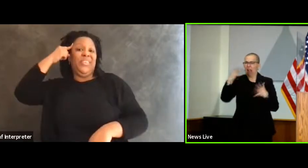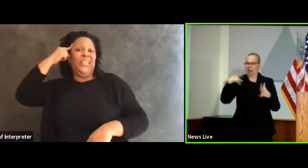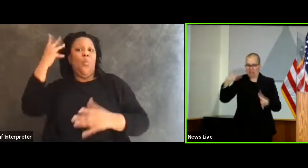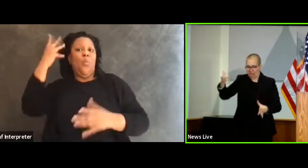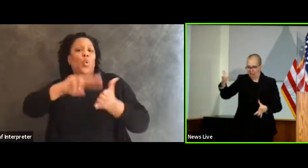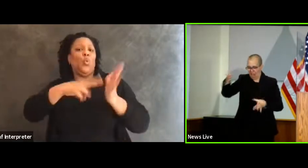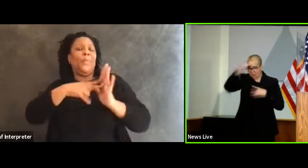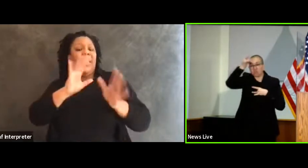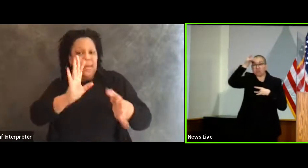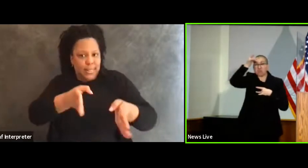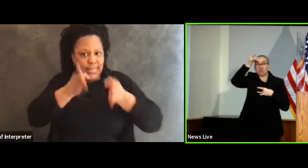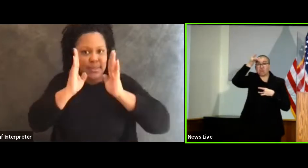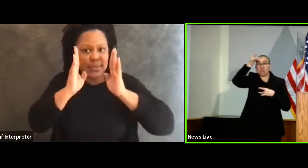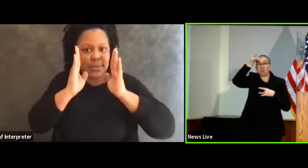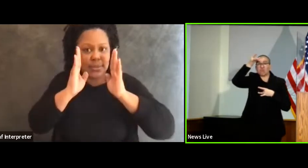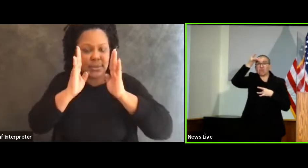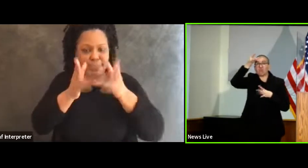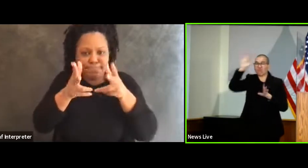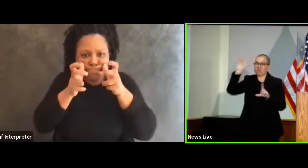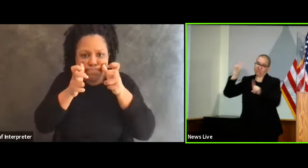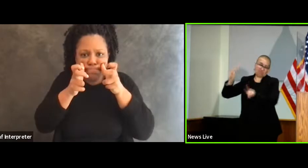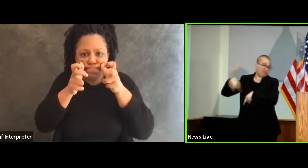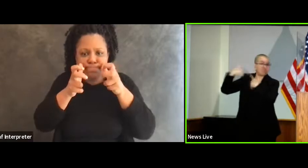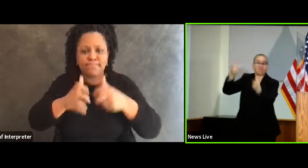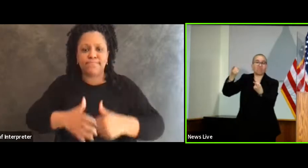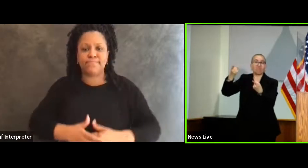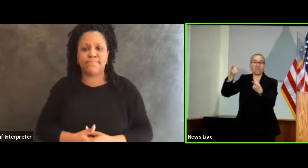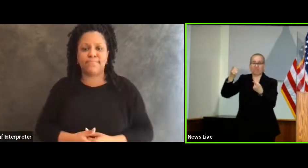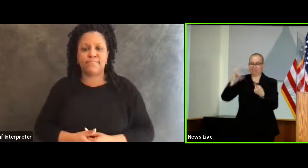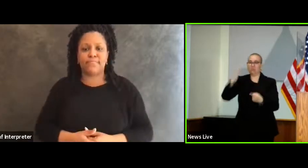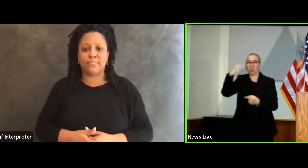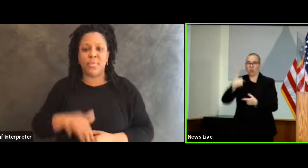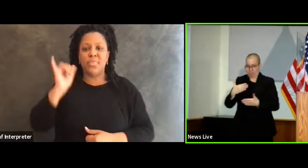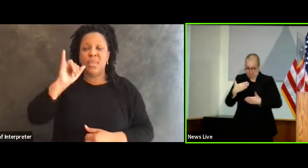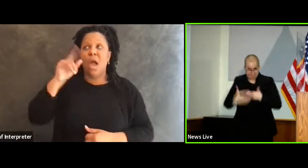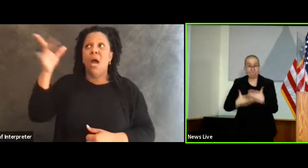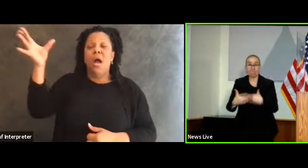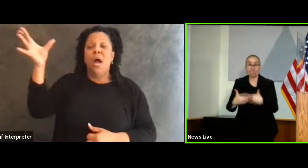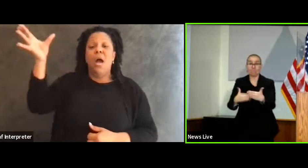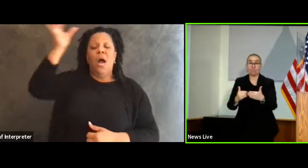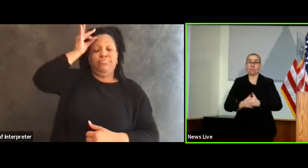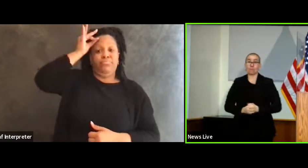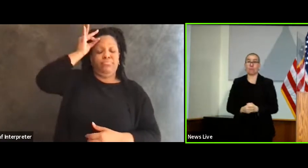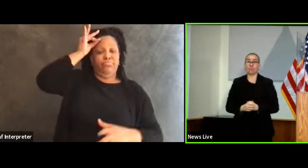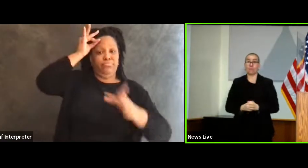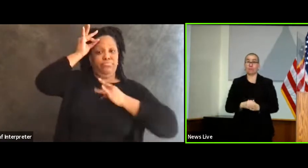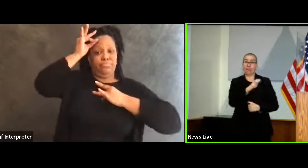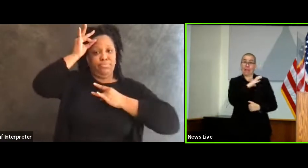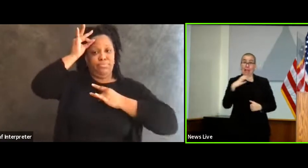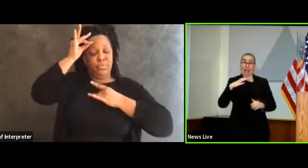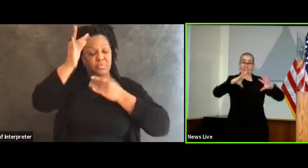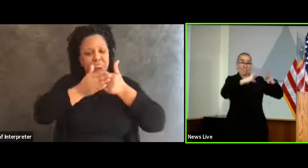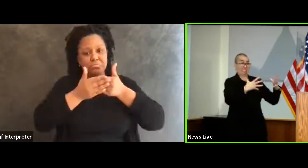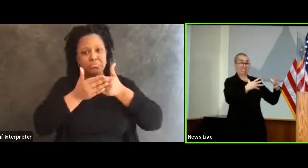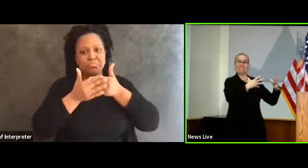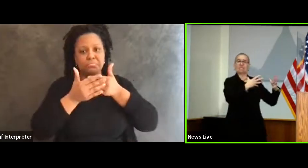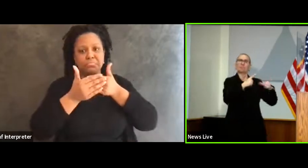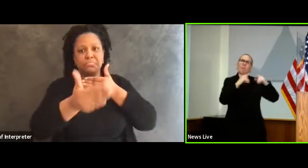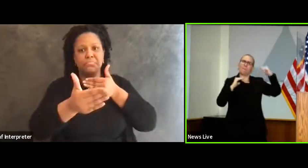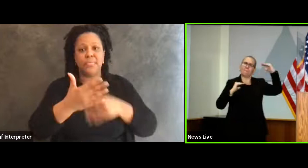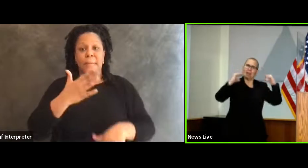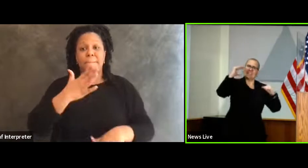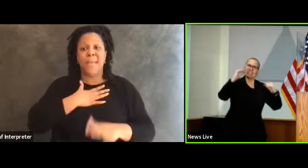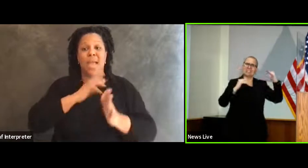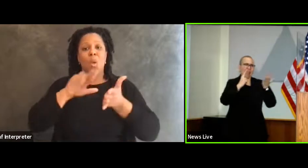a lot of things that we're doing here at the Capitol. So my role in this committee will be to bring balance in our conversations and to